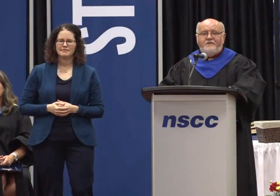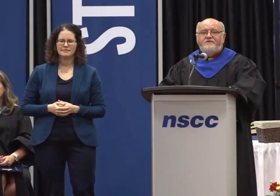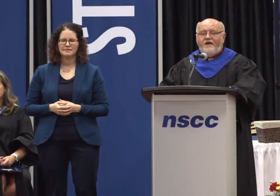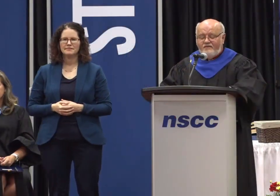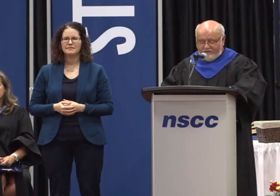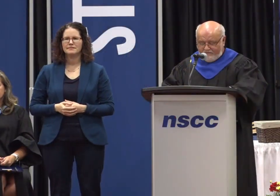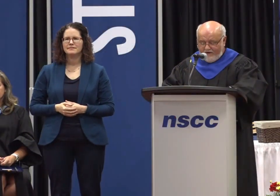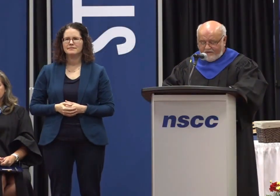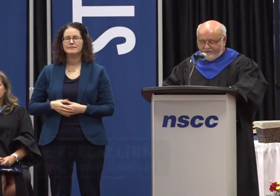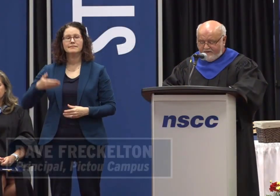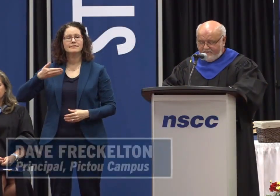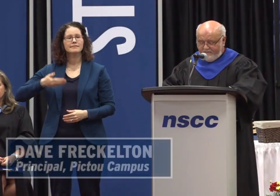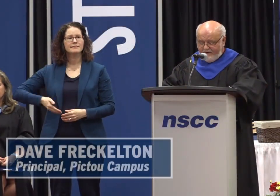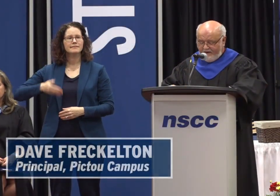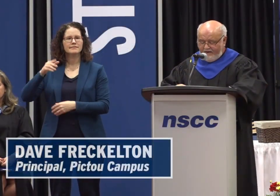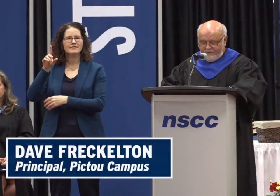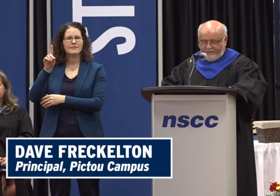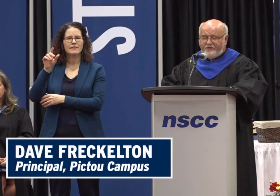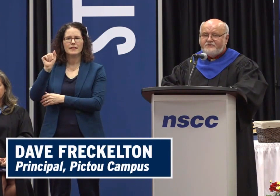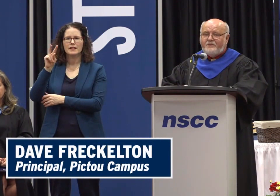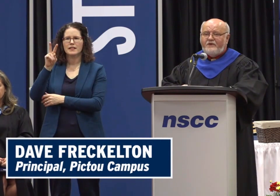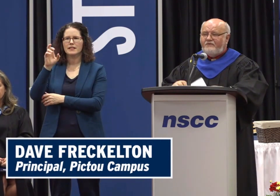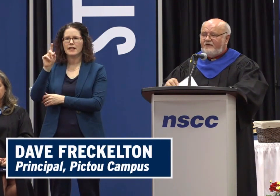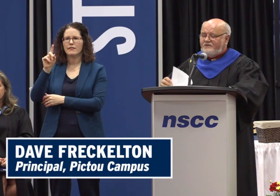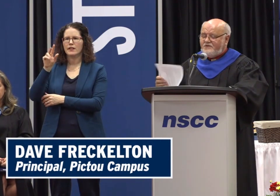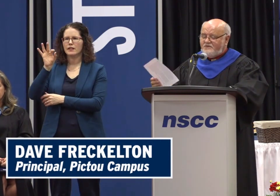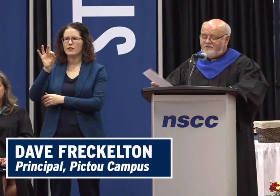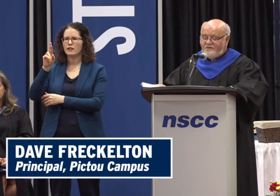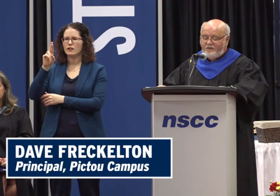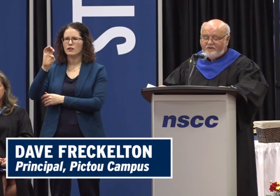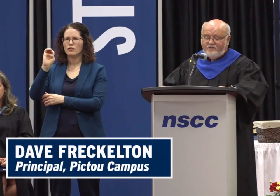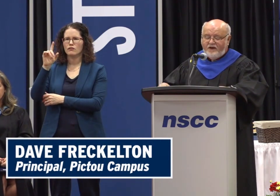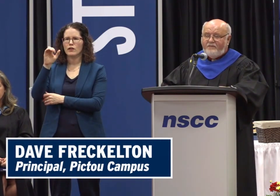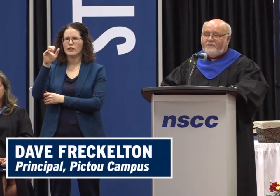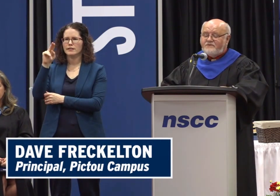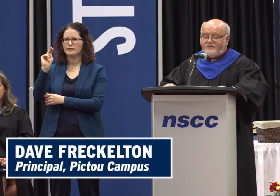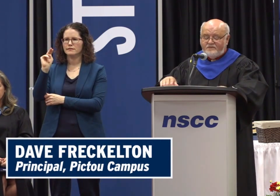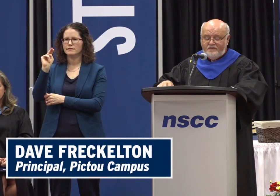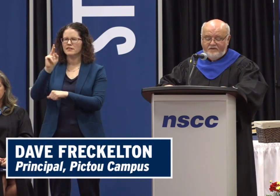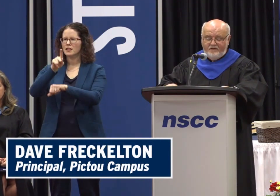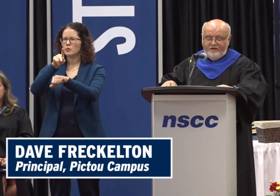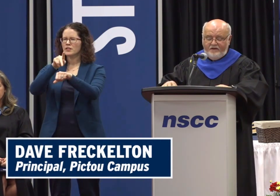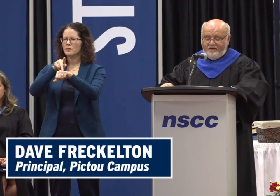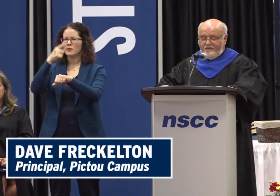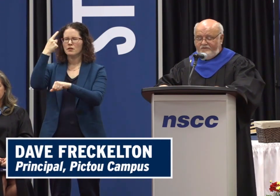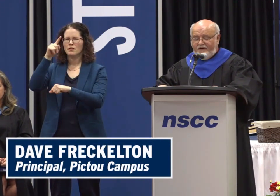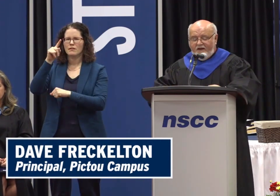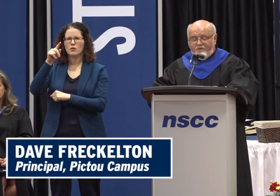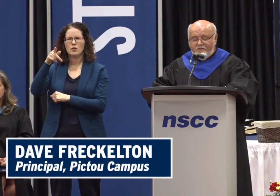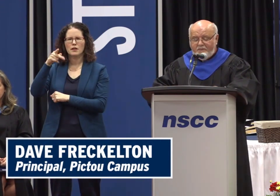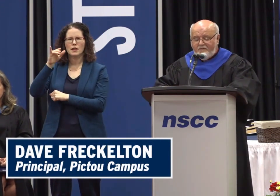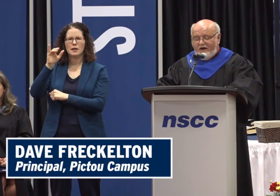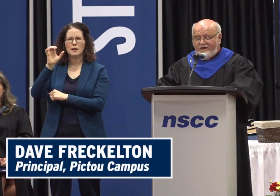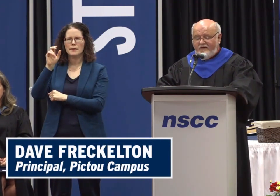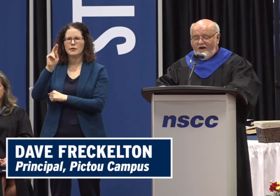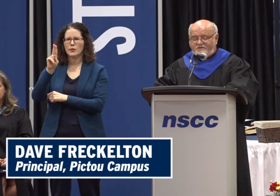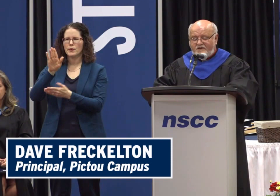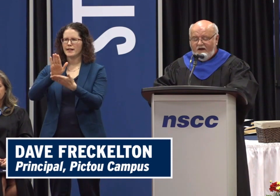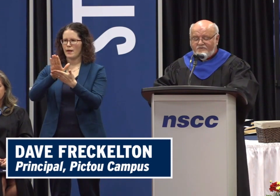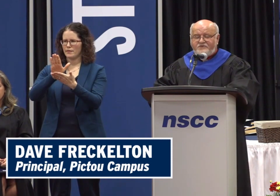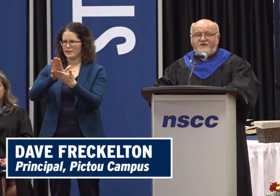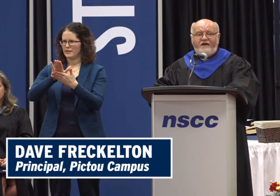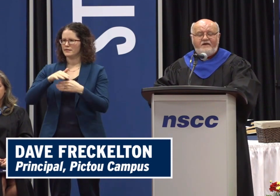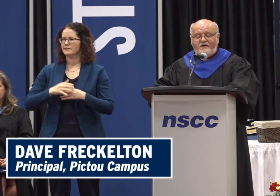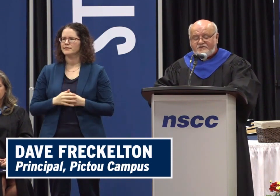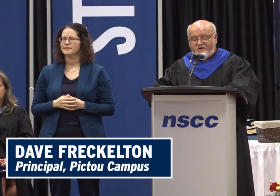My name is David Freckleton, and I am the principal of NSCC Pictou Campus. Today we will be